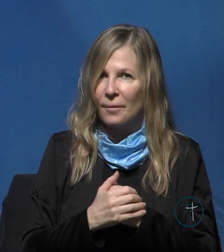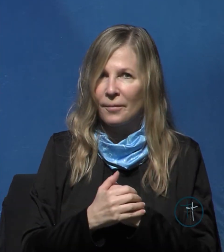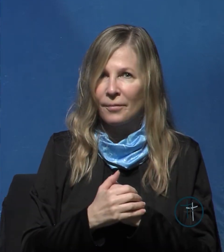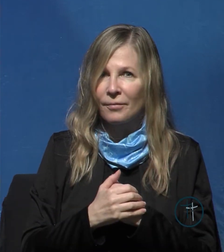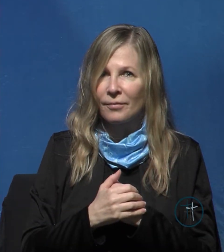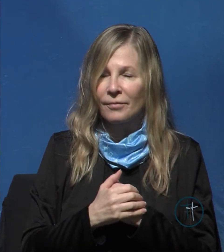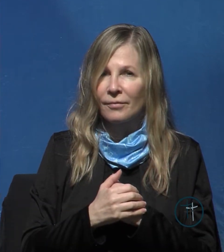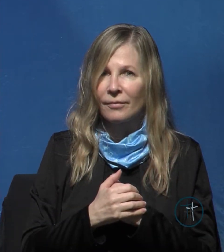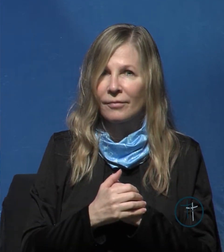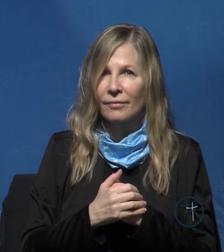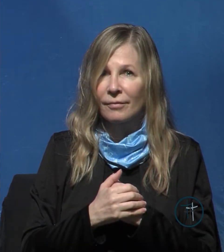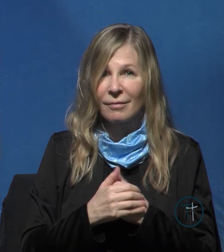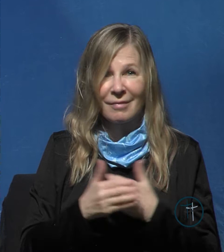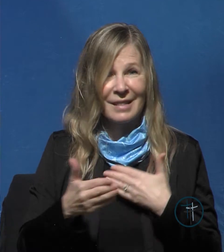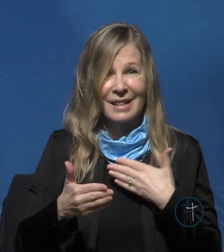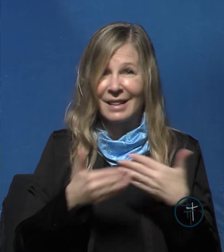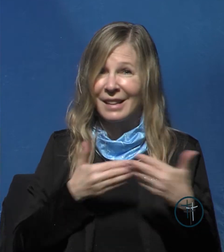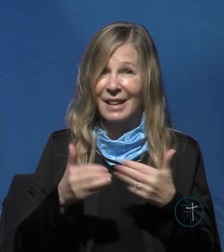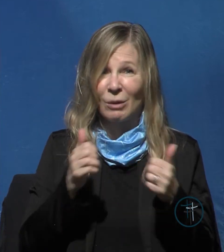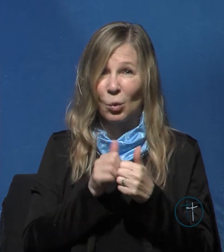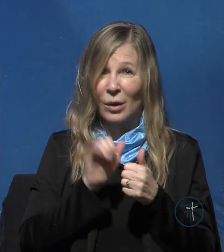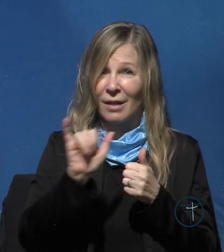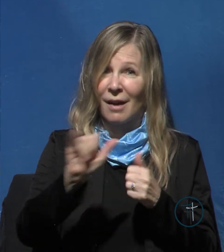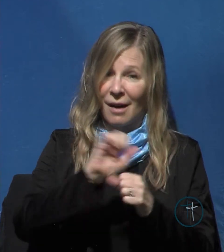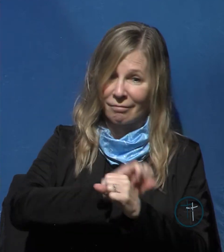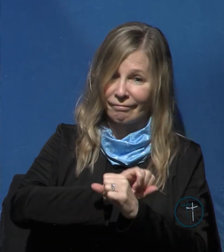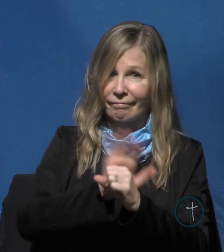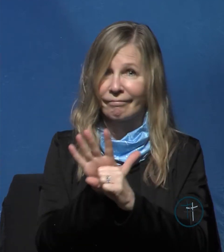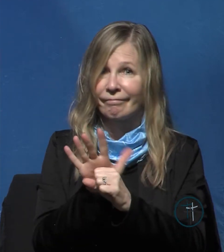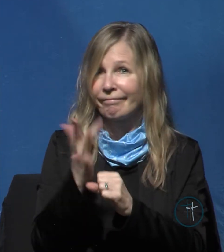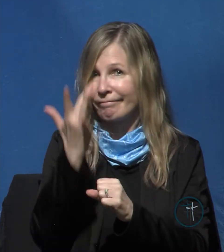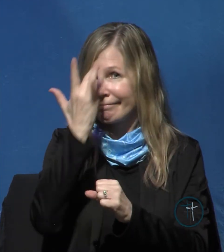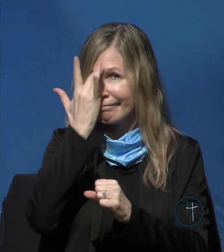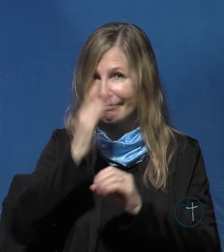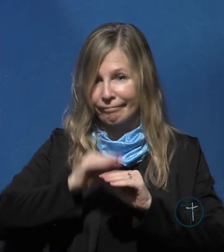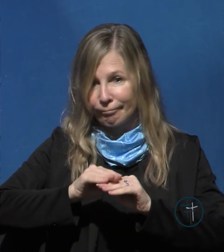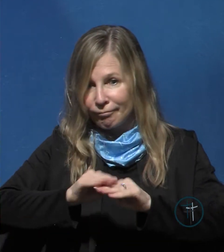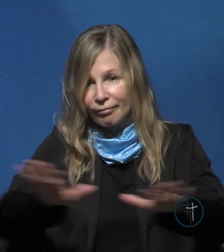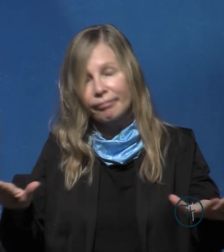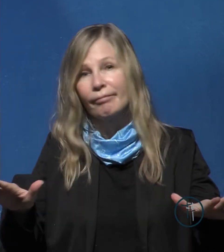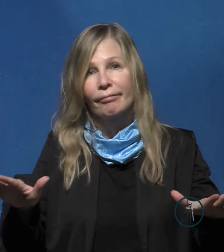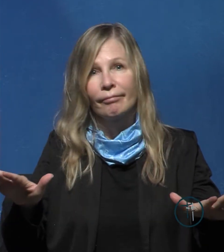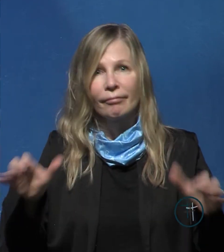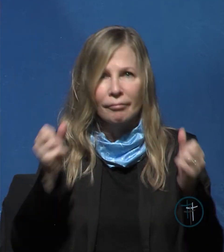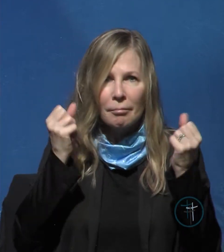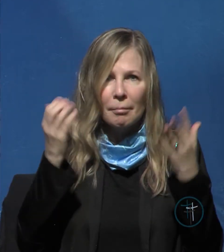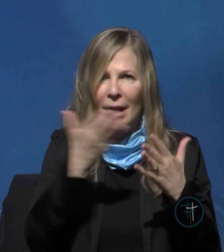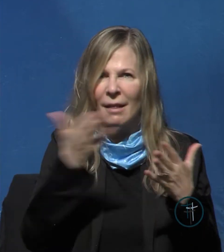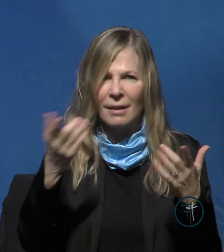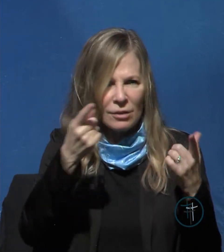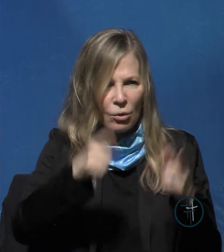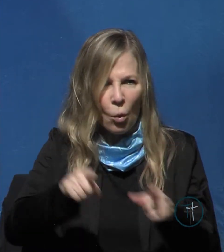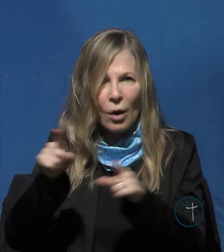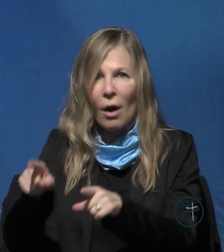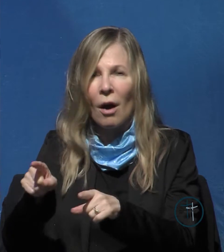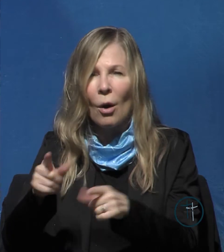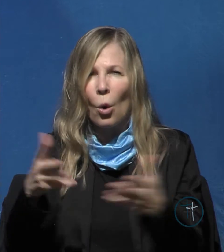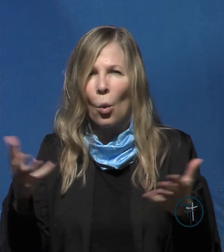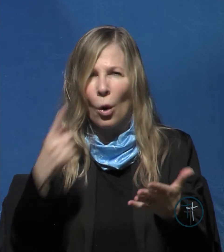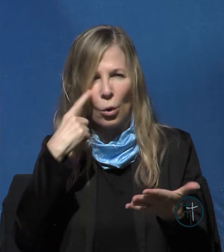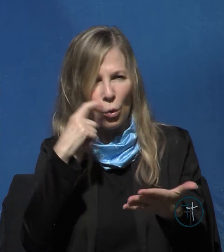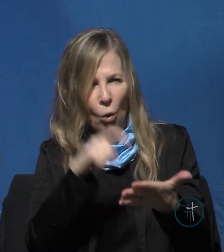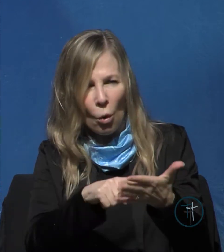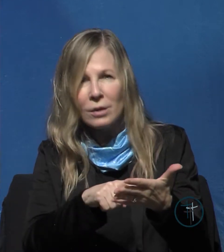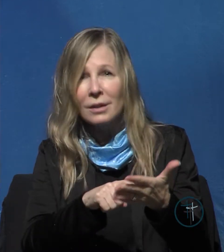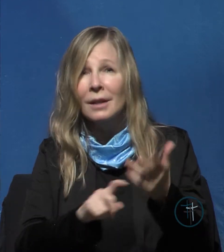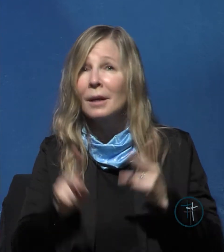Even in the context of the pandemic and all of the other things going on, what you see over and over again is